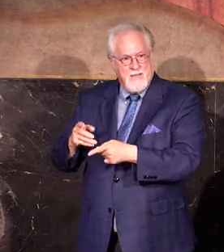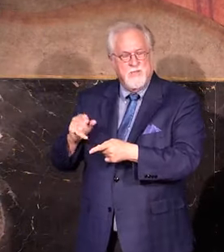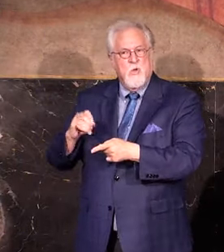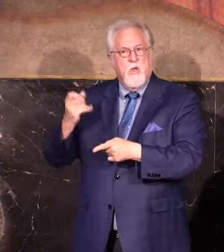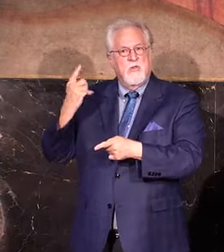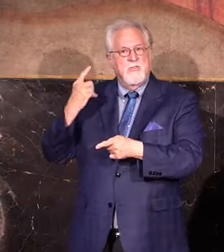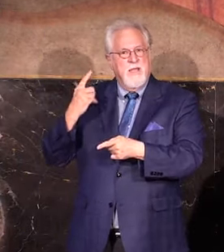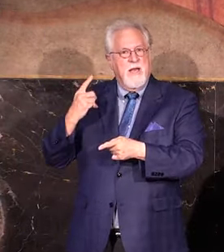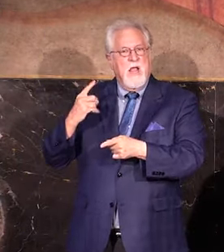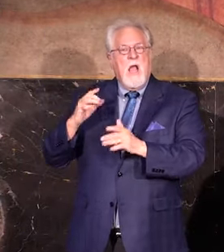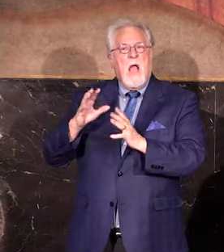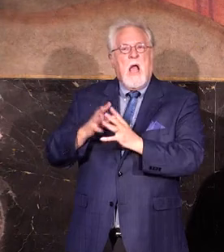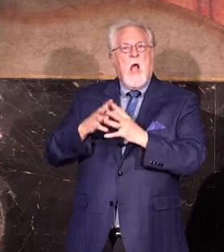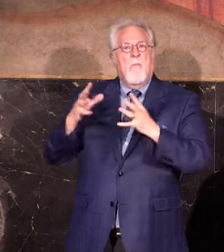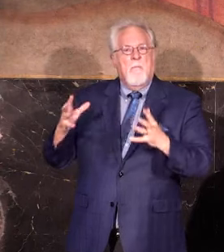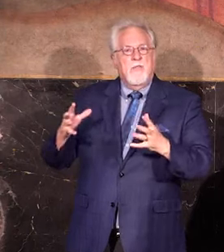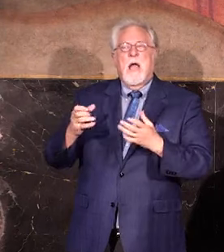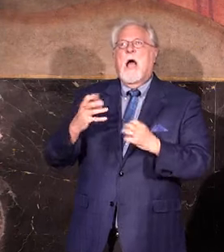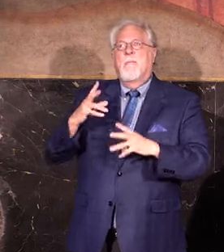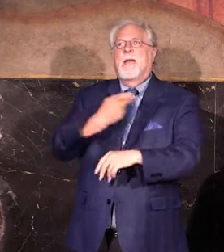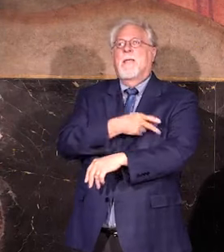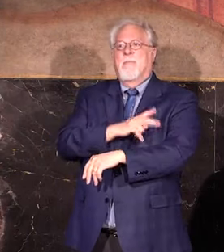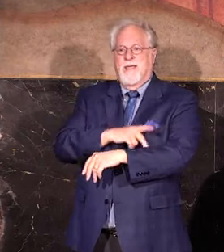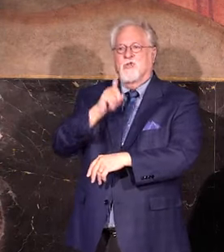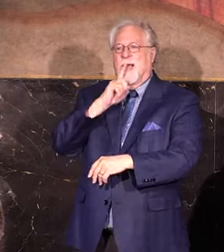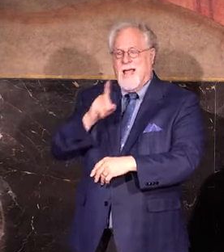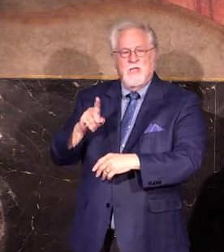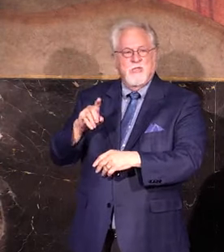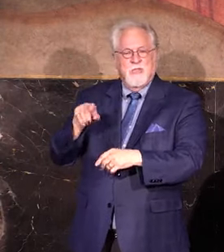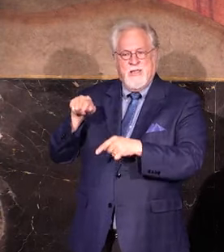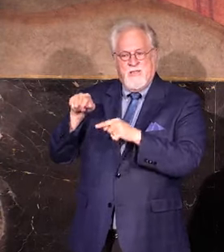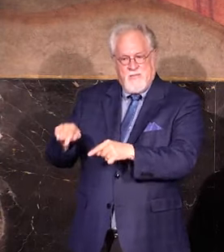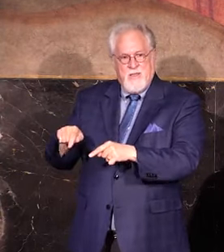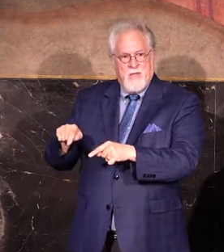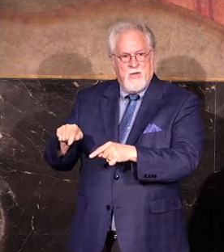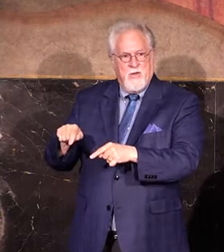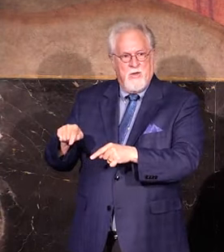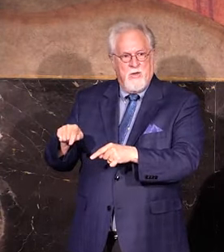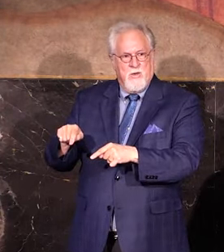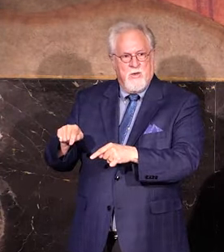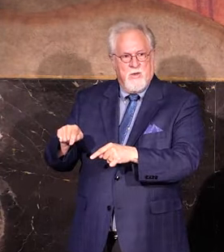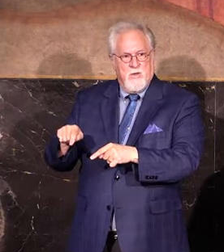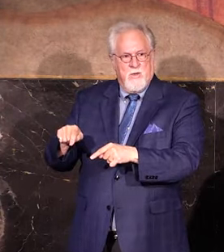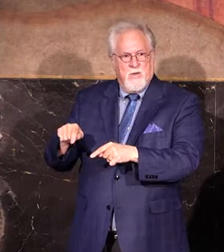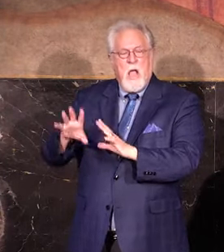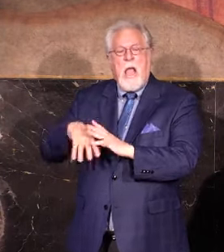scale and scope of how many of the cases were actually in these facilities versus out in